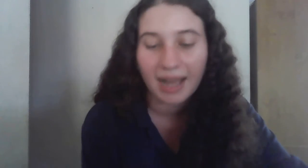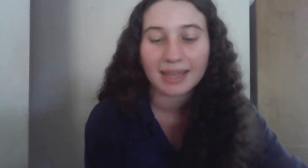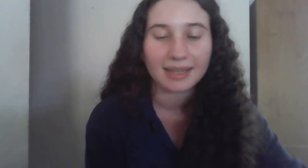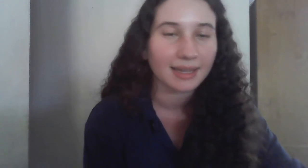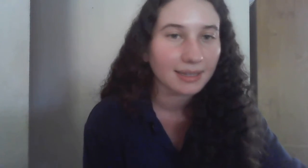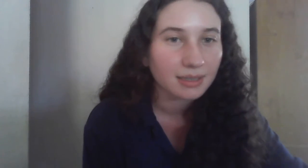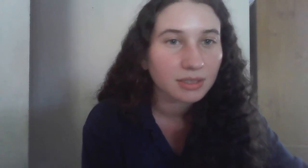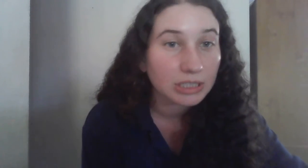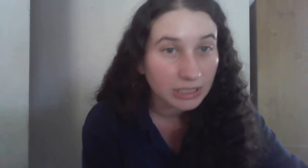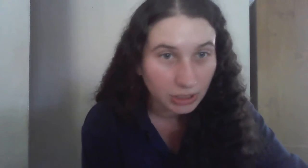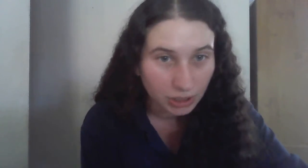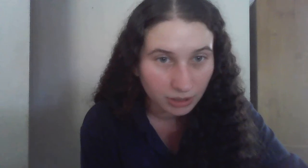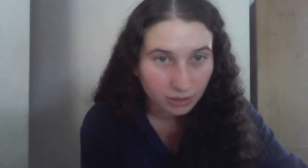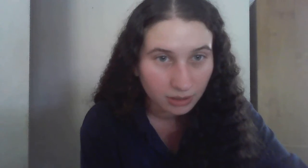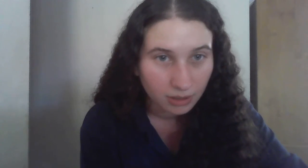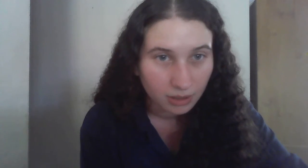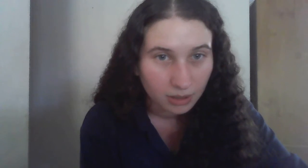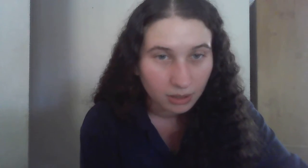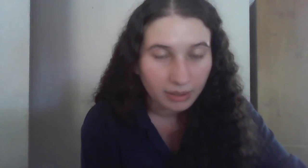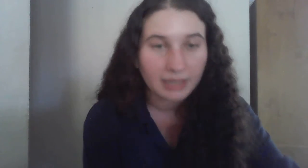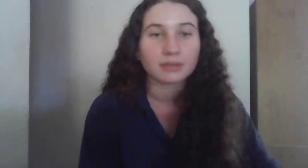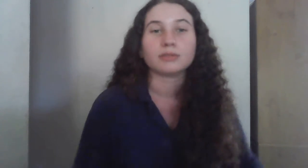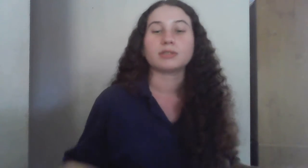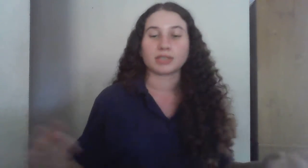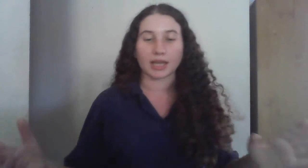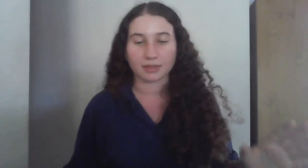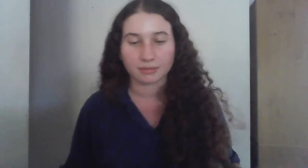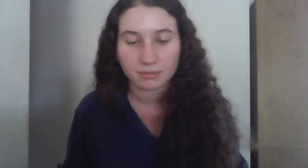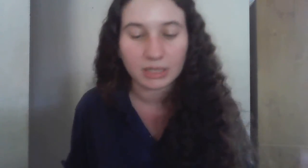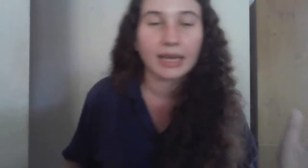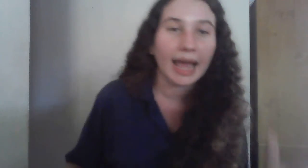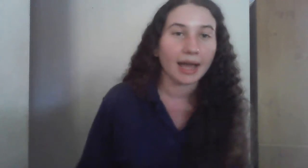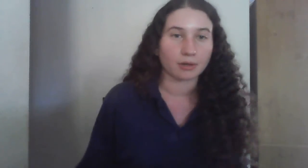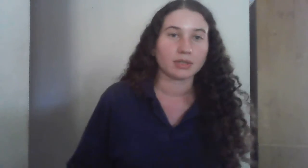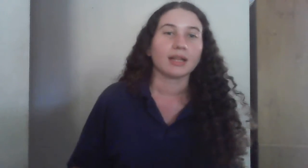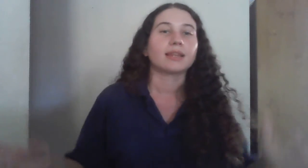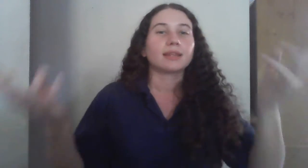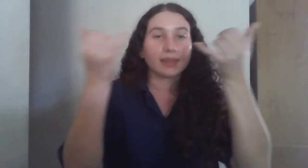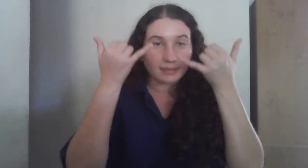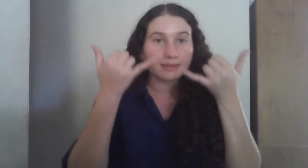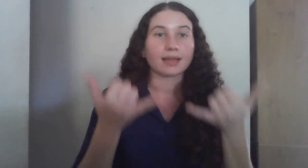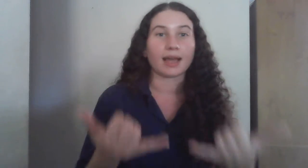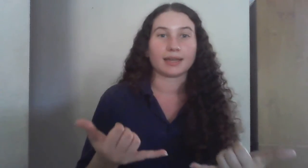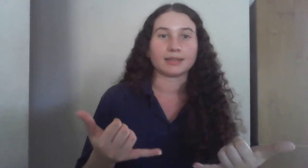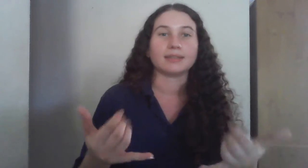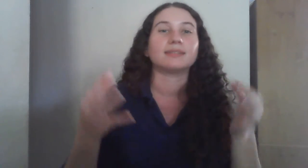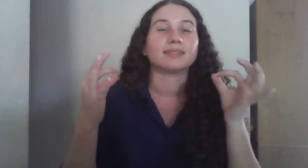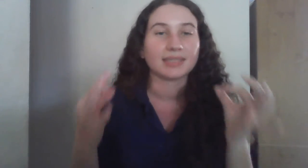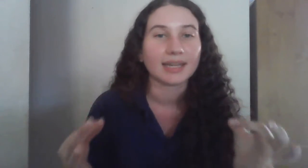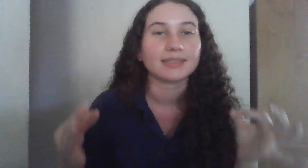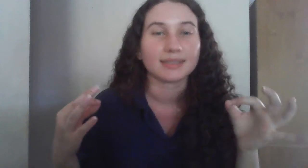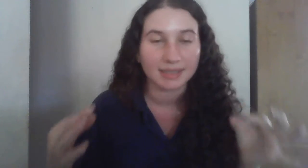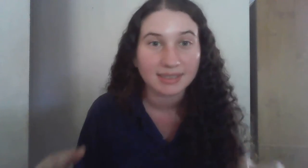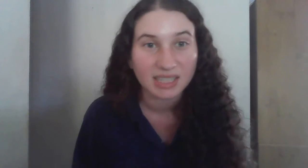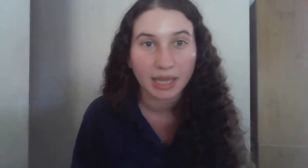I like teaching. Right? You say now. This sign is a tense